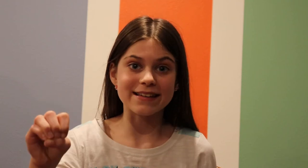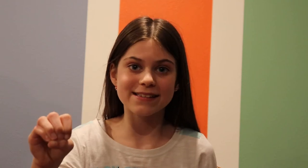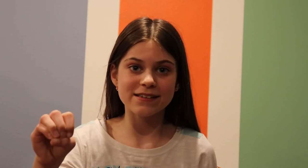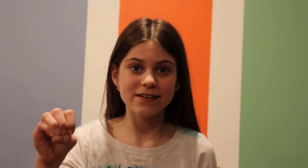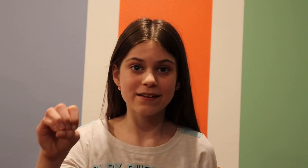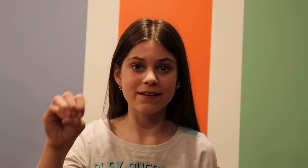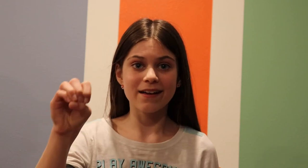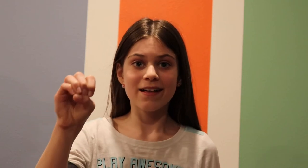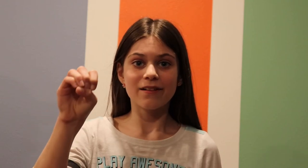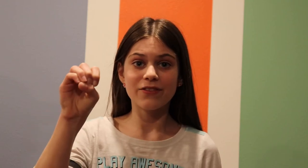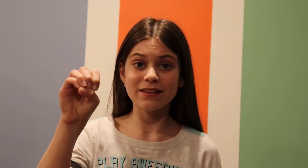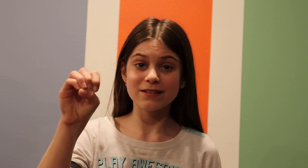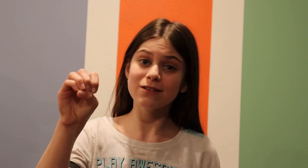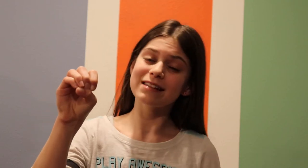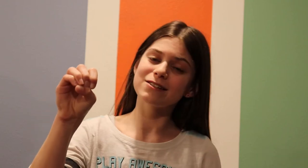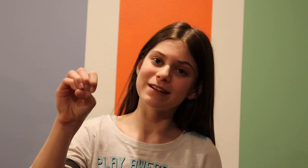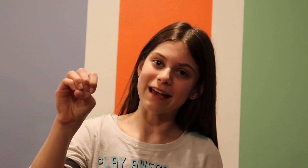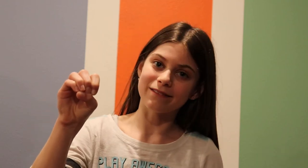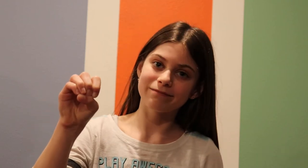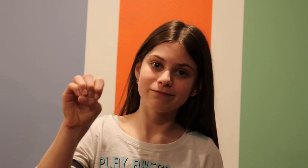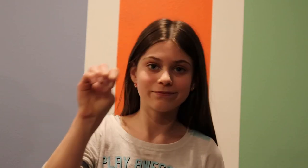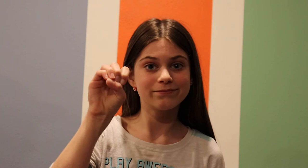Nice! Let's do it again.